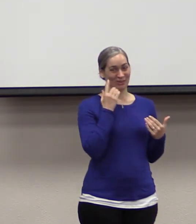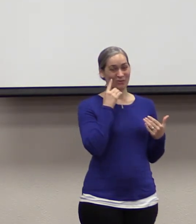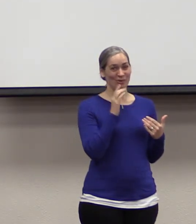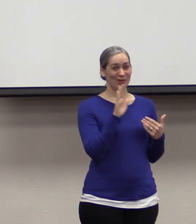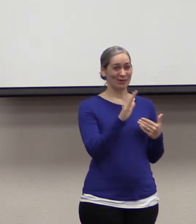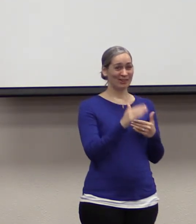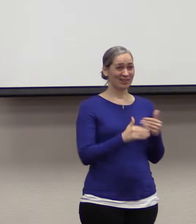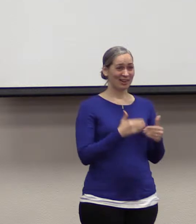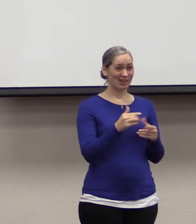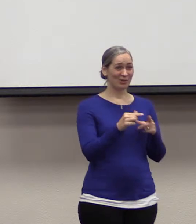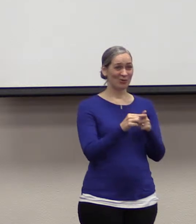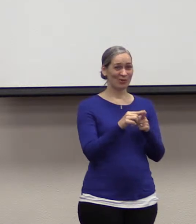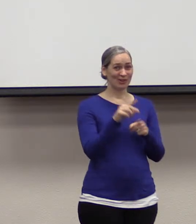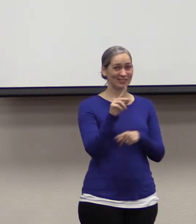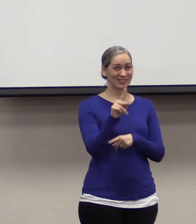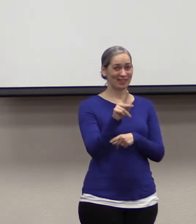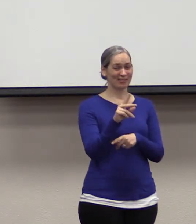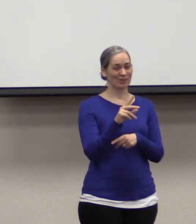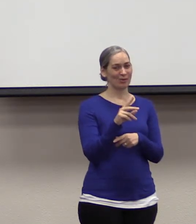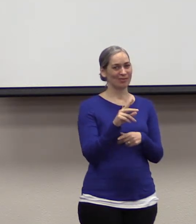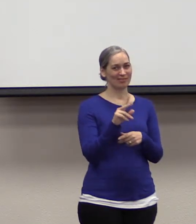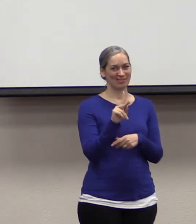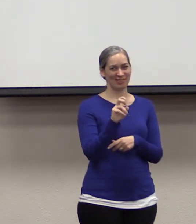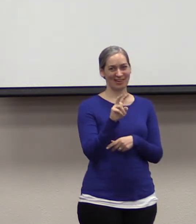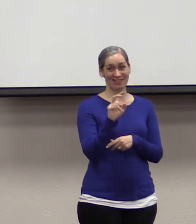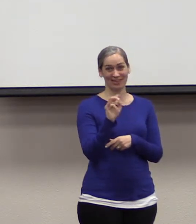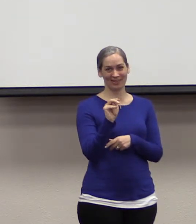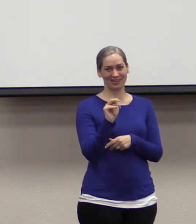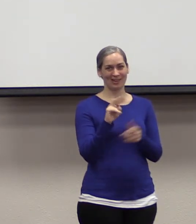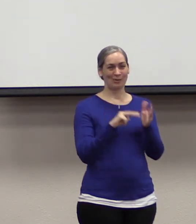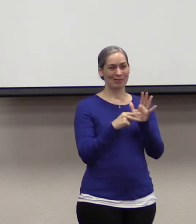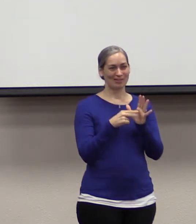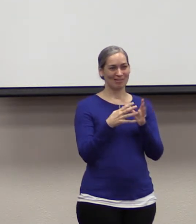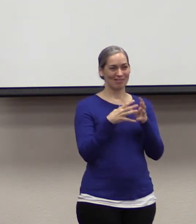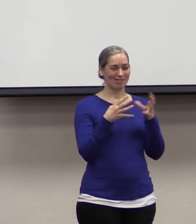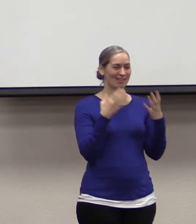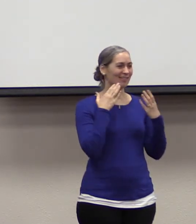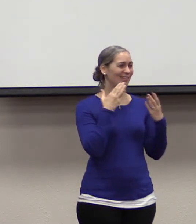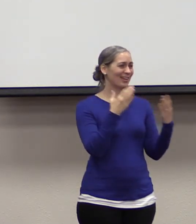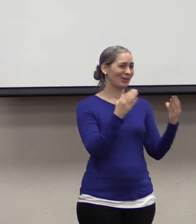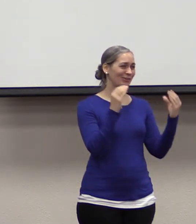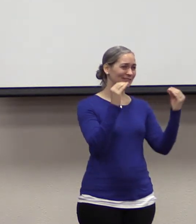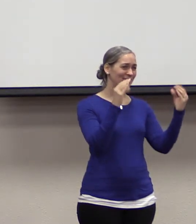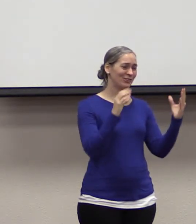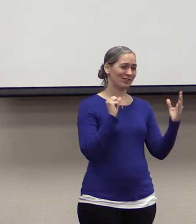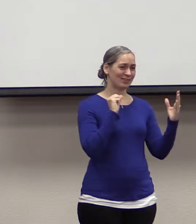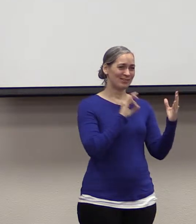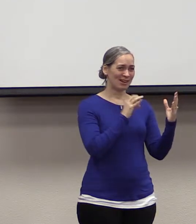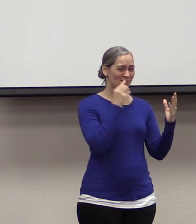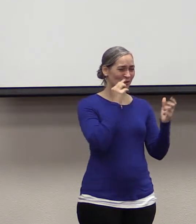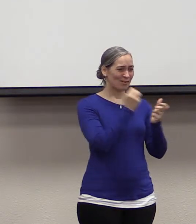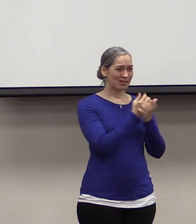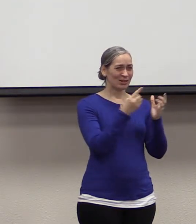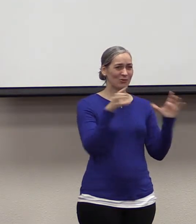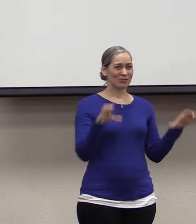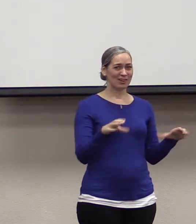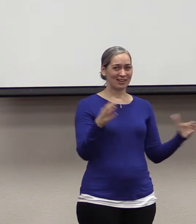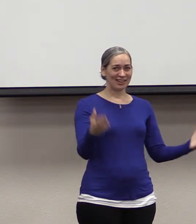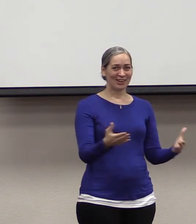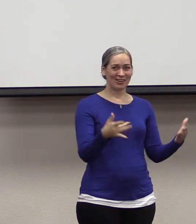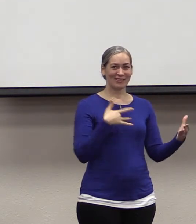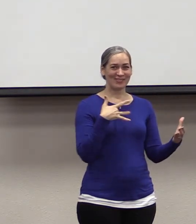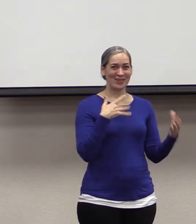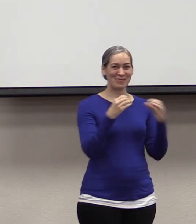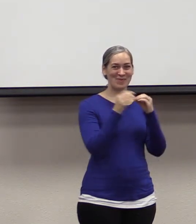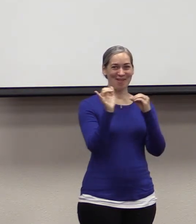kind words, Kevin. It really means a lot. Thank you to the faculty and the staff and everything you've done here. It's felt more like a